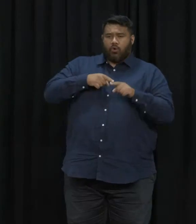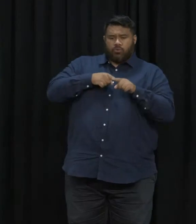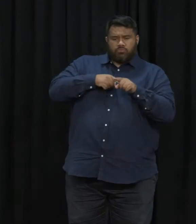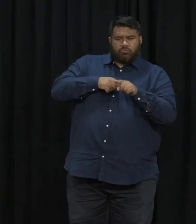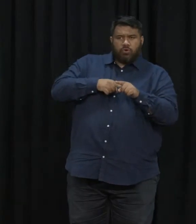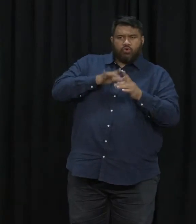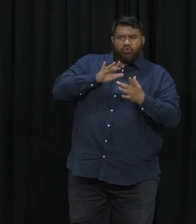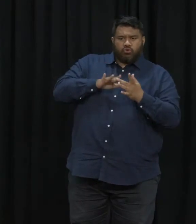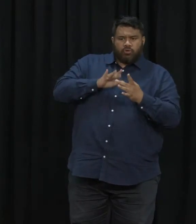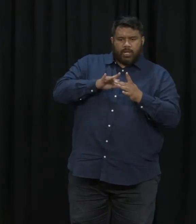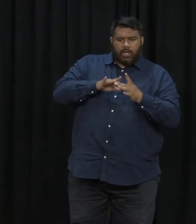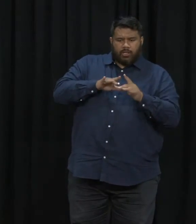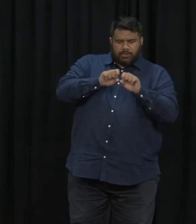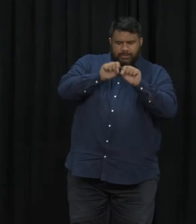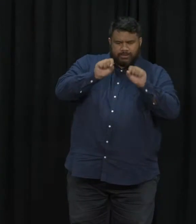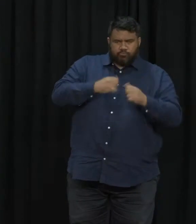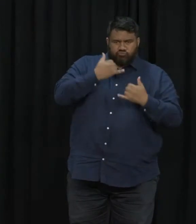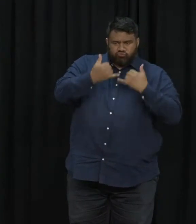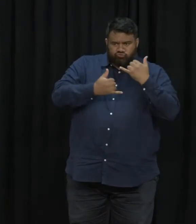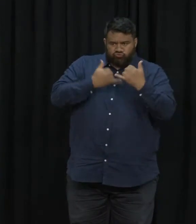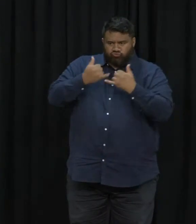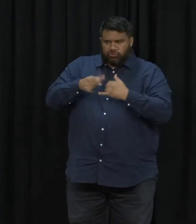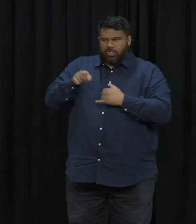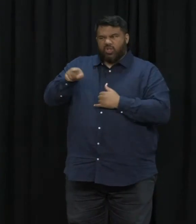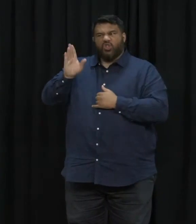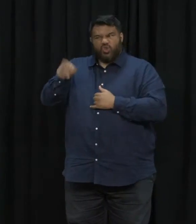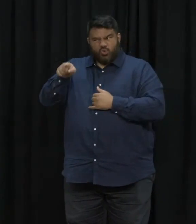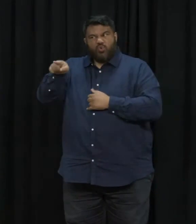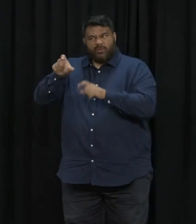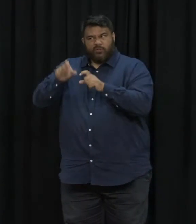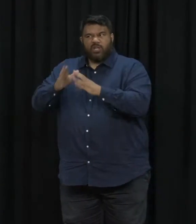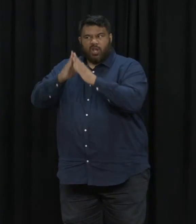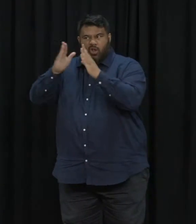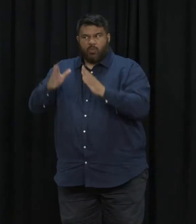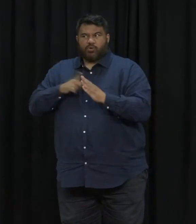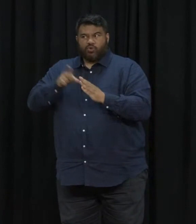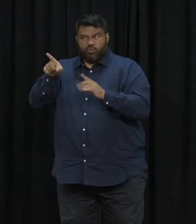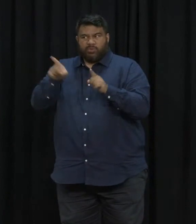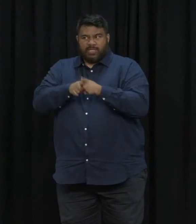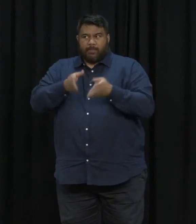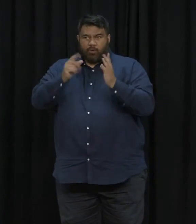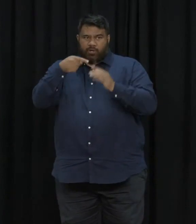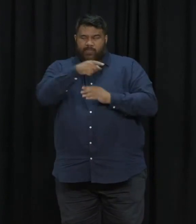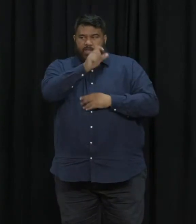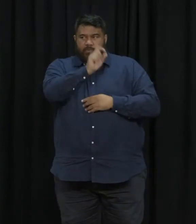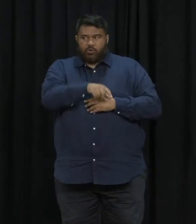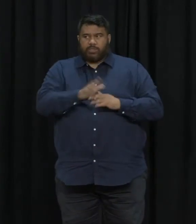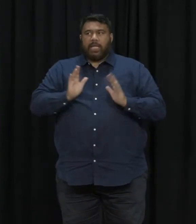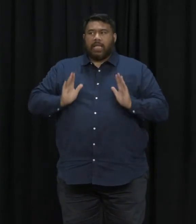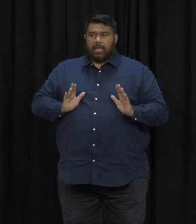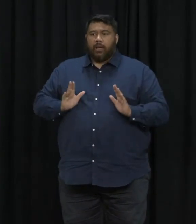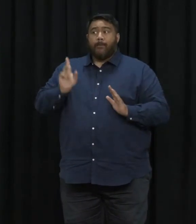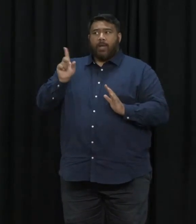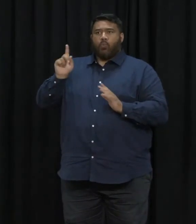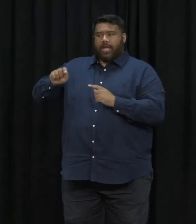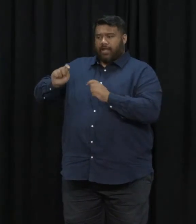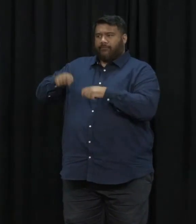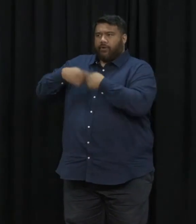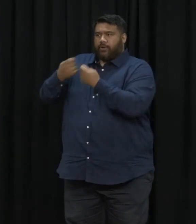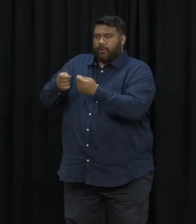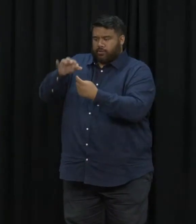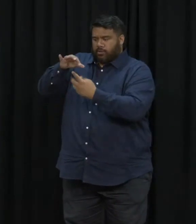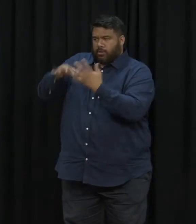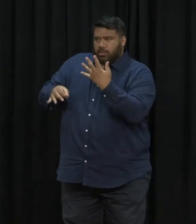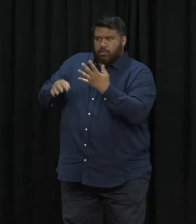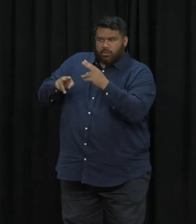to self-isolate, we do conduct a welfare check, and that includes checking that people have the financial support and means to ensure that